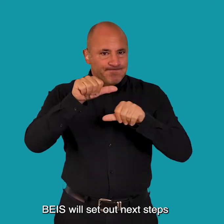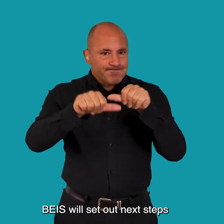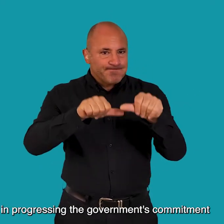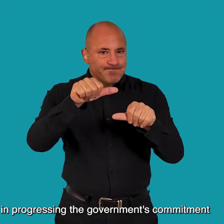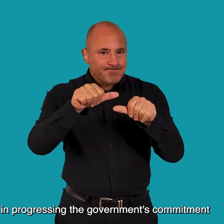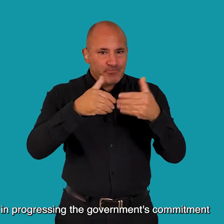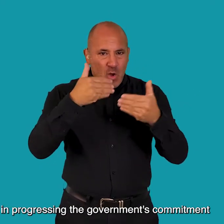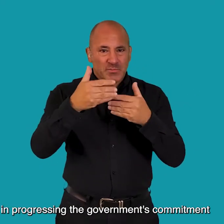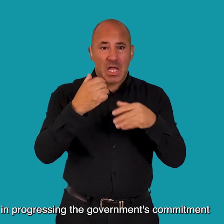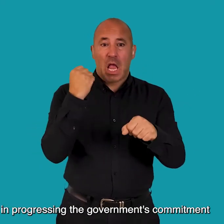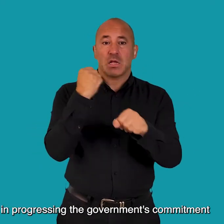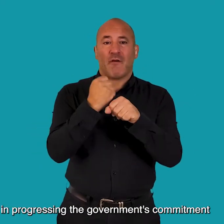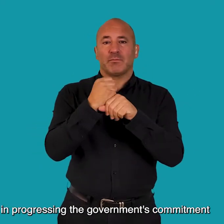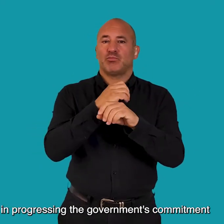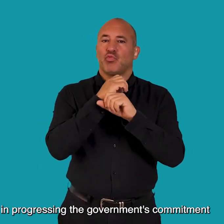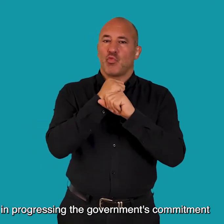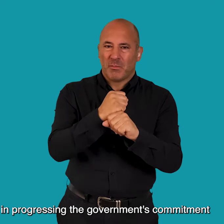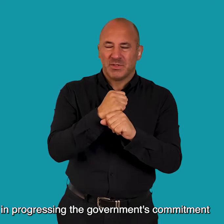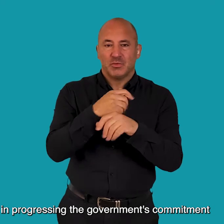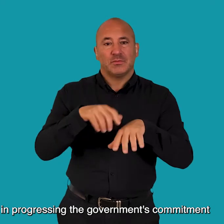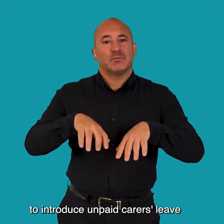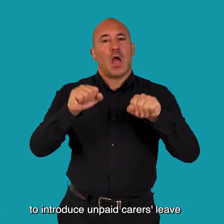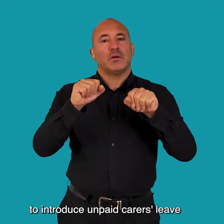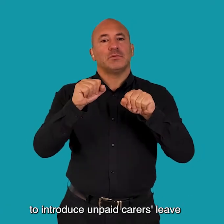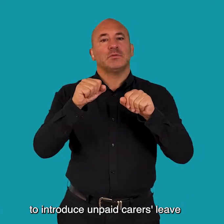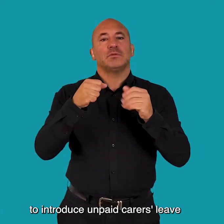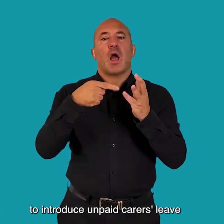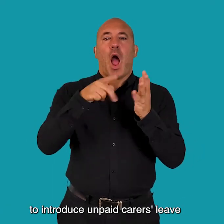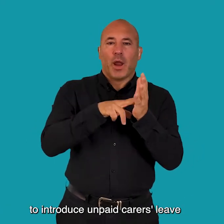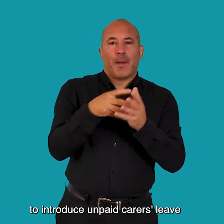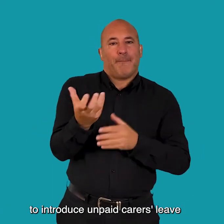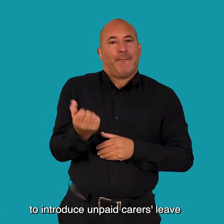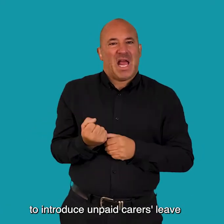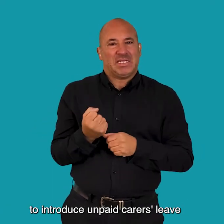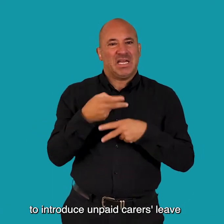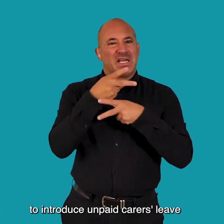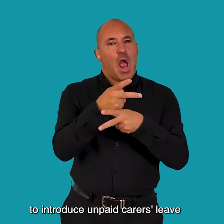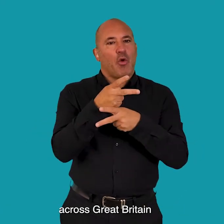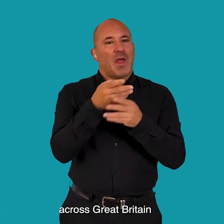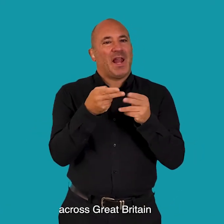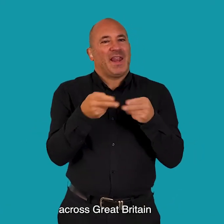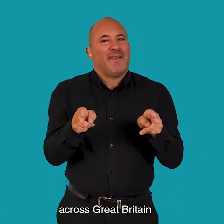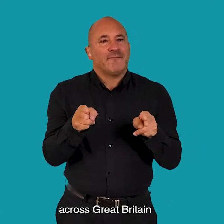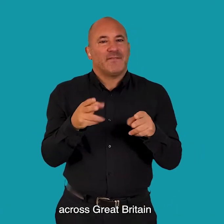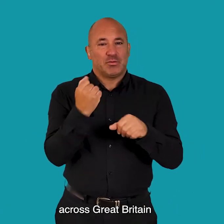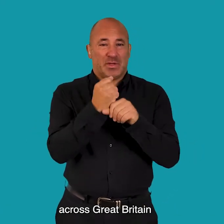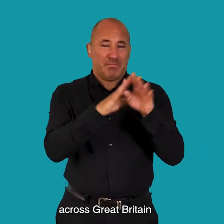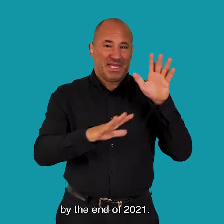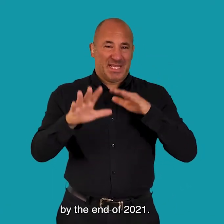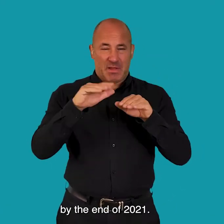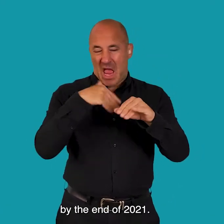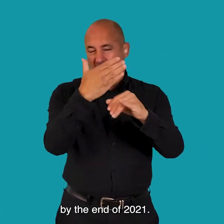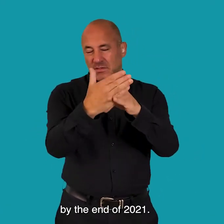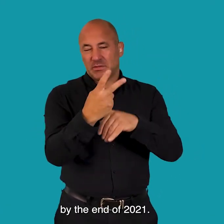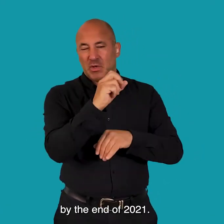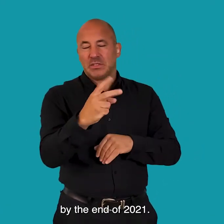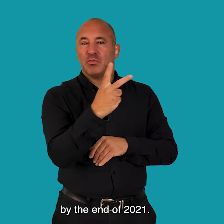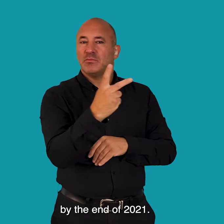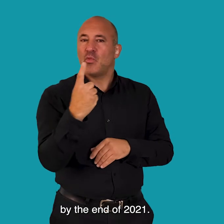in progressing the government's commitment to introduce unpaid carers leave across Great Britain by the end of